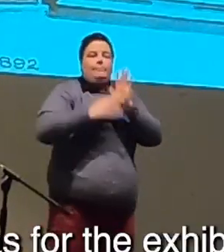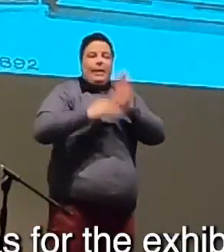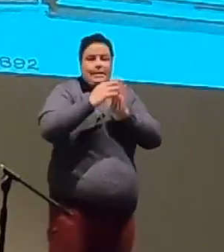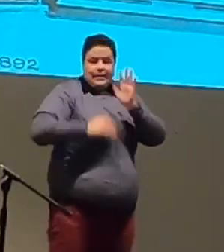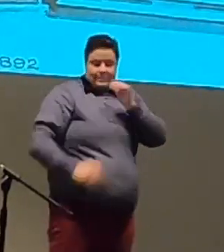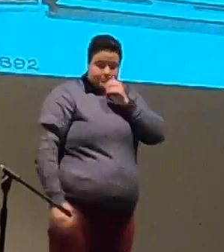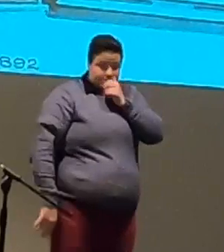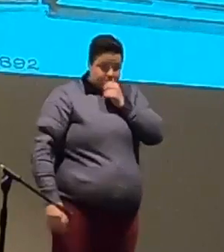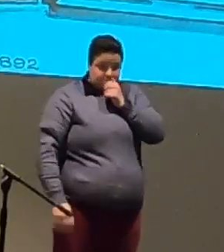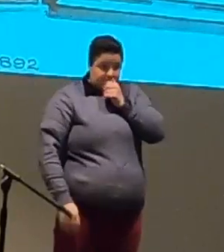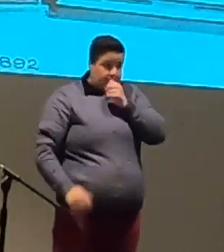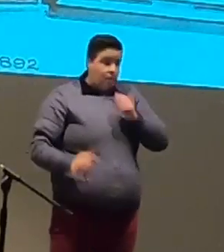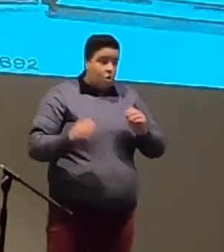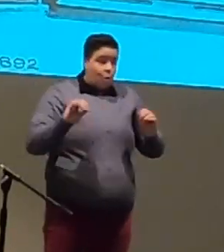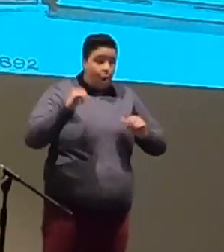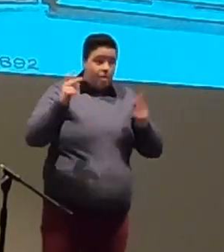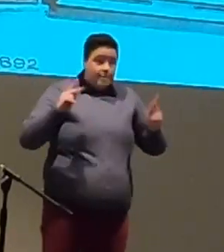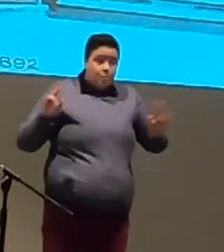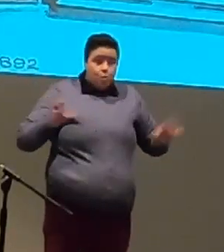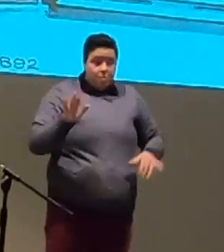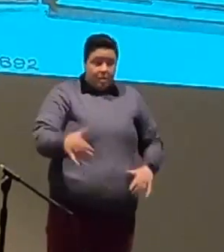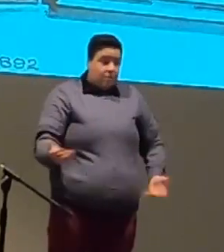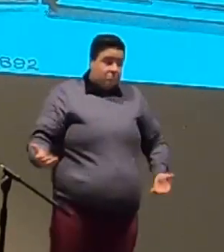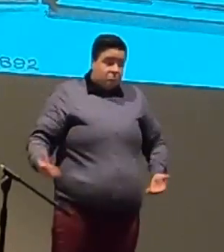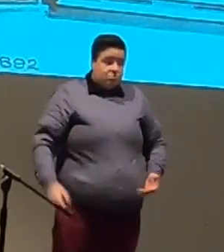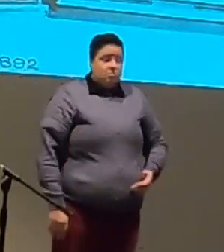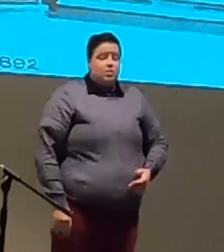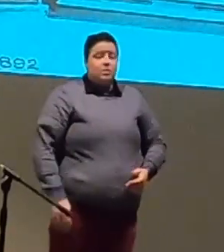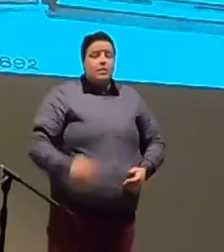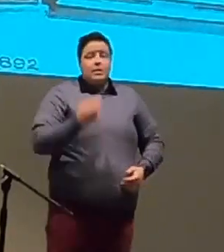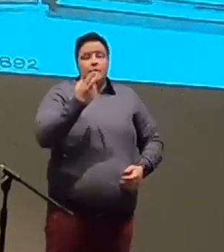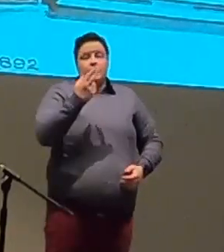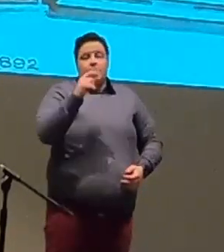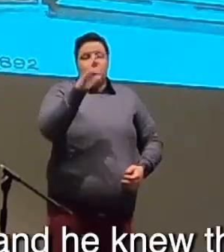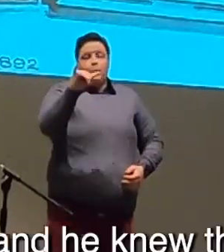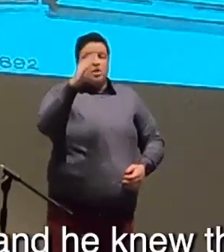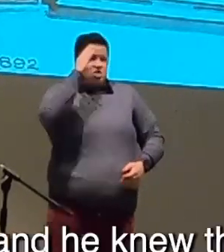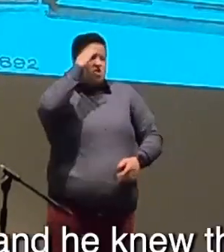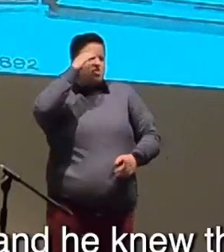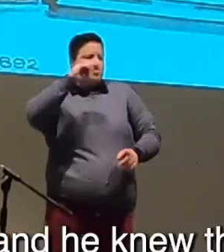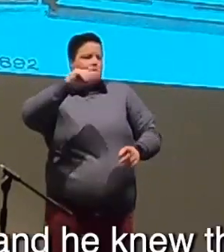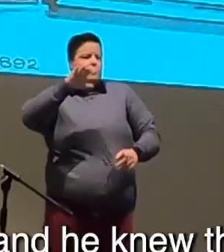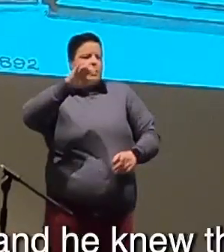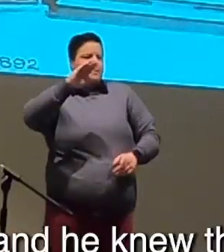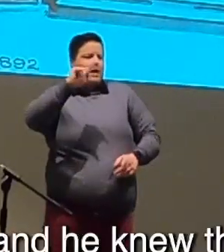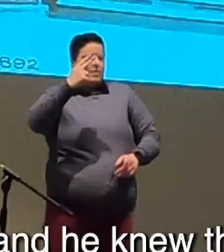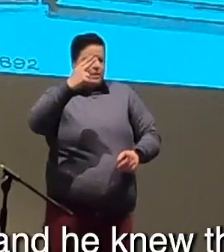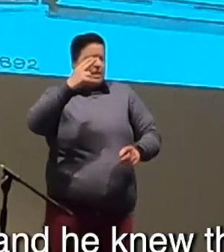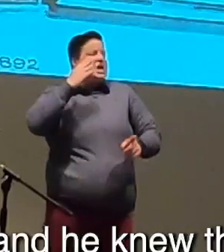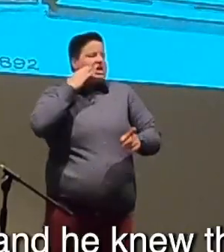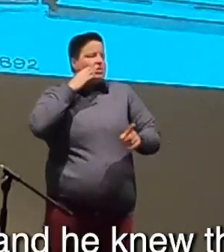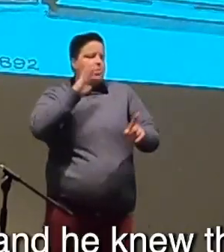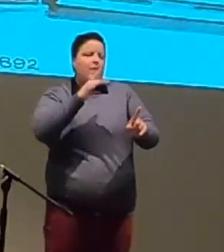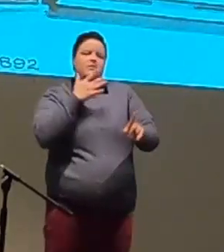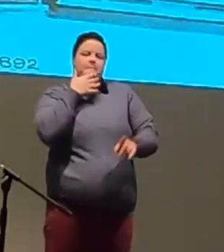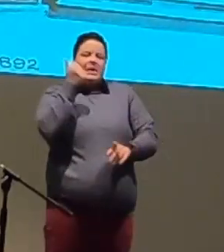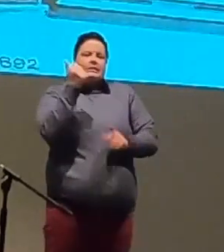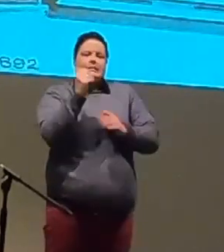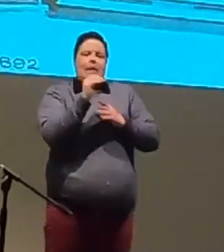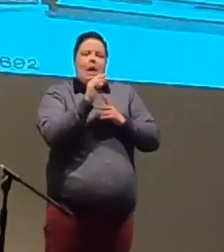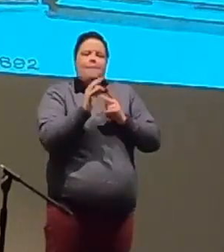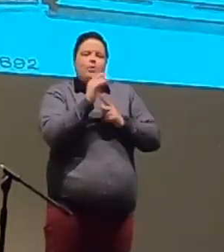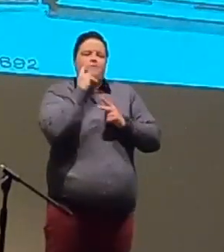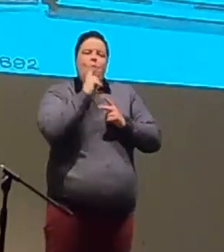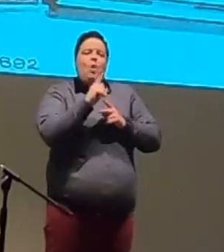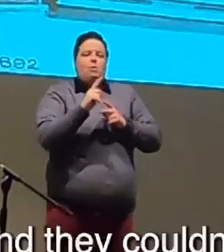paintings, which no one else was doing. Henry knew Macbeth, and he knew that this likely was their best option for their